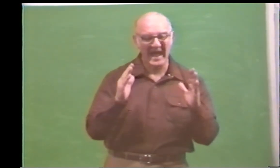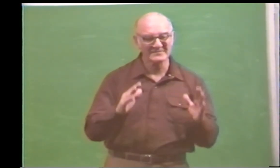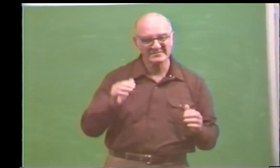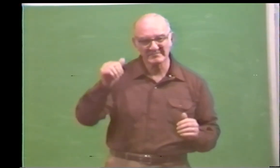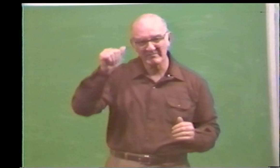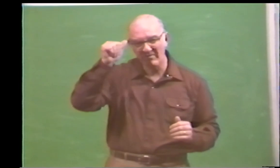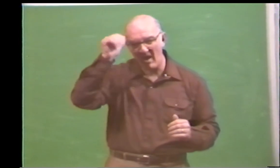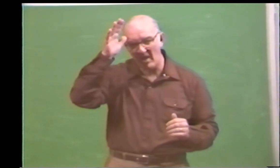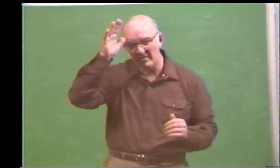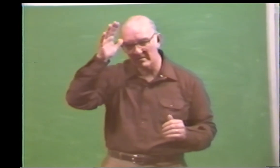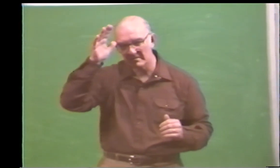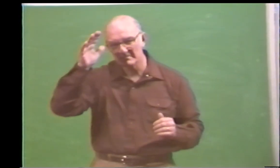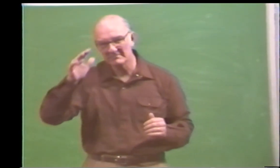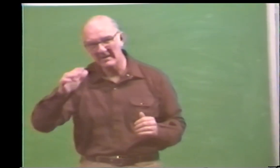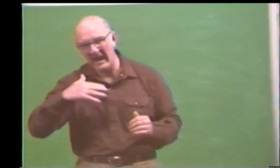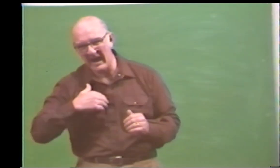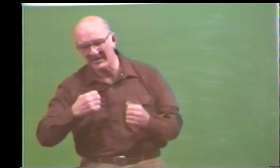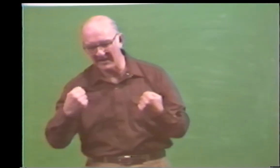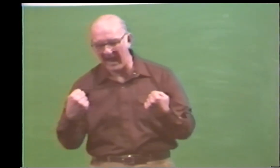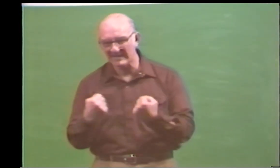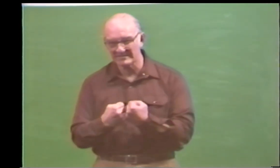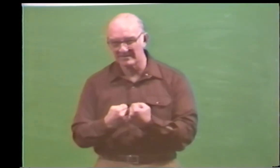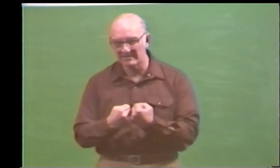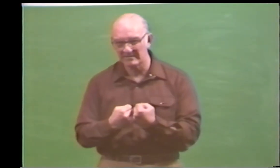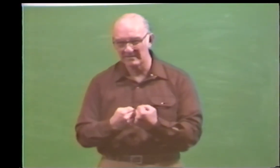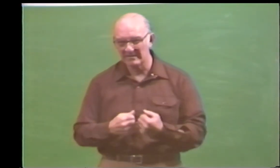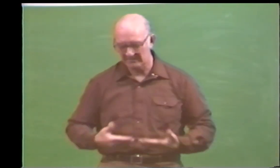house, father had an accident,